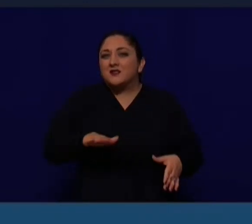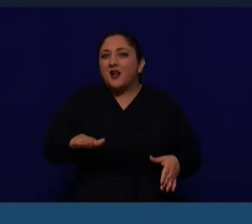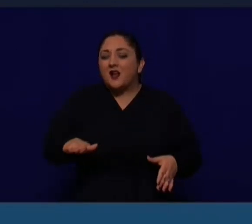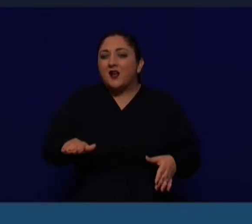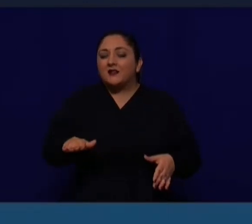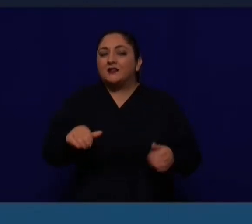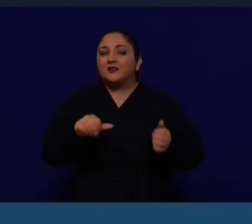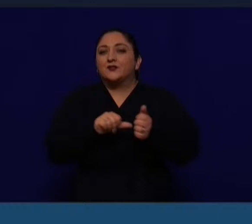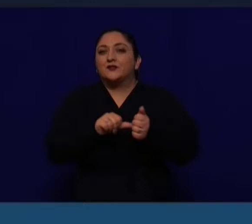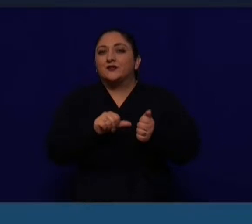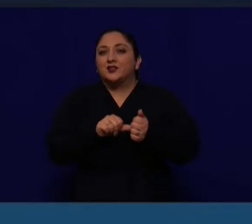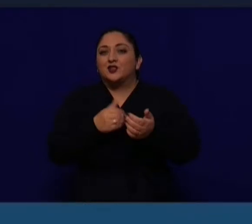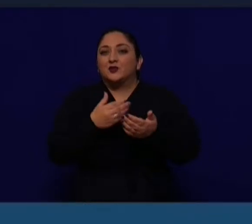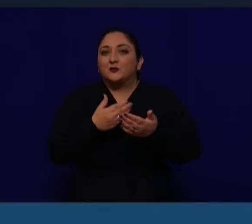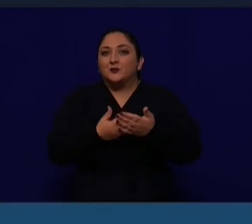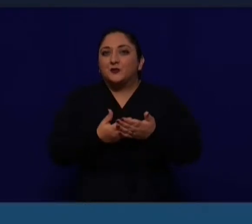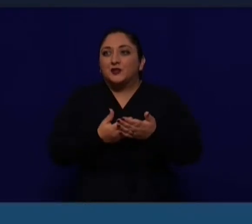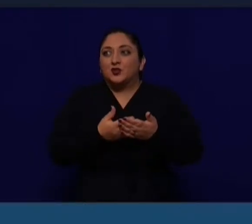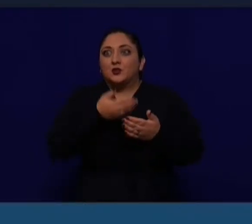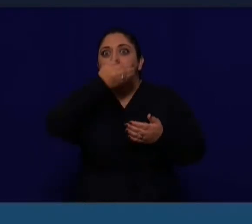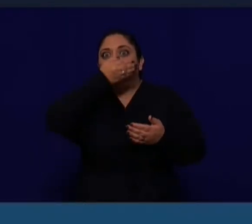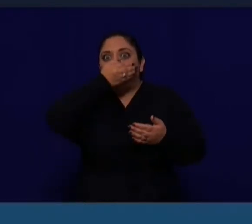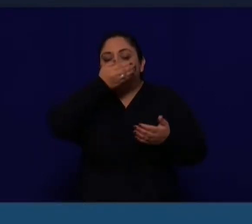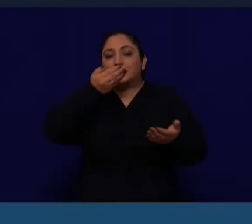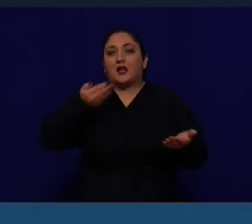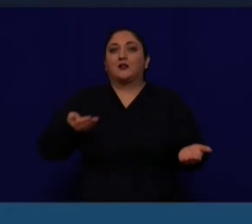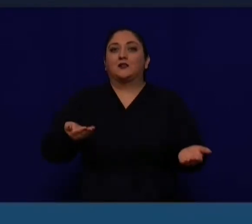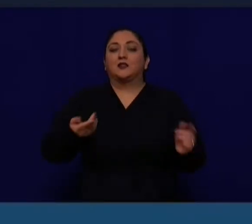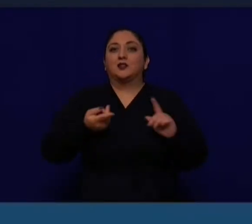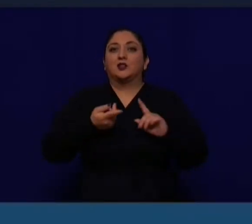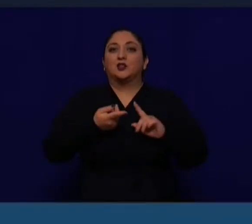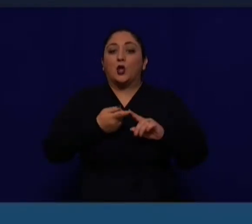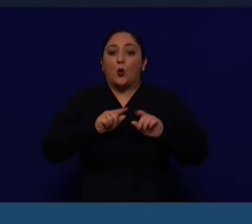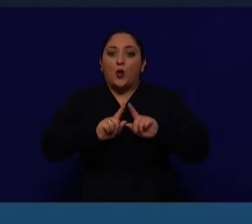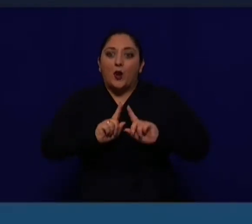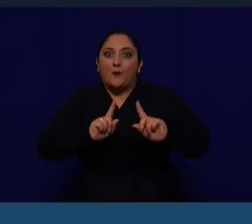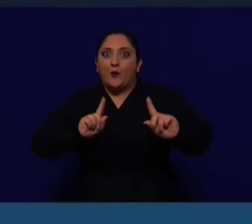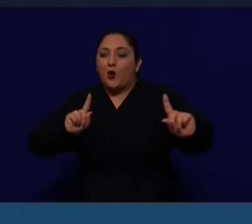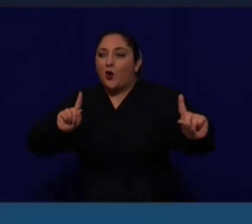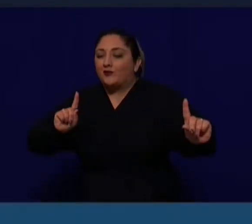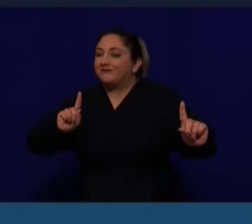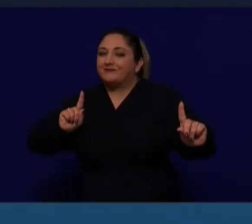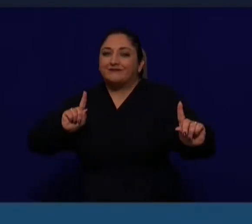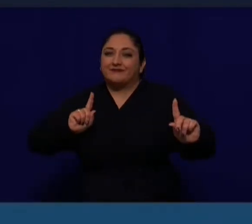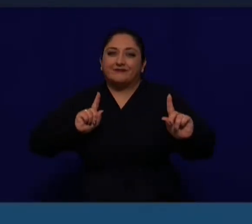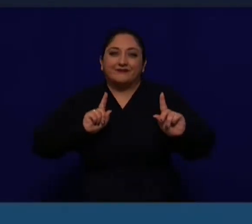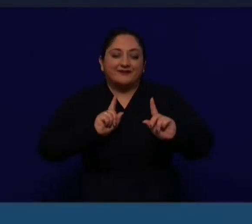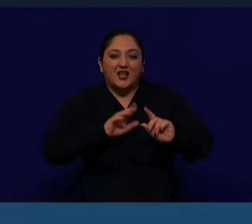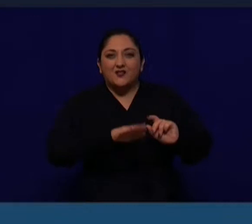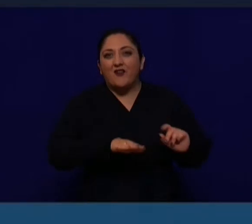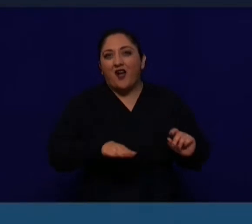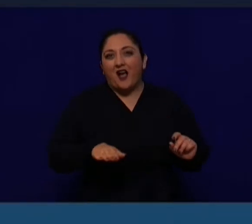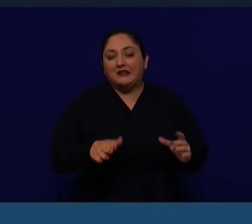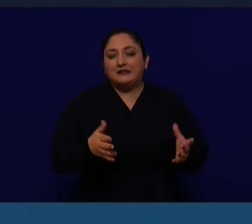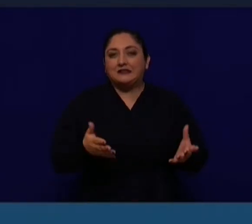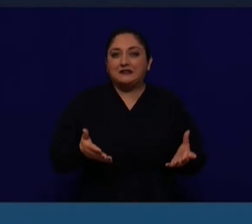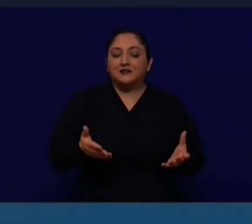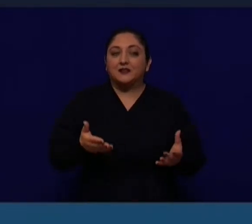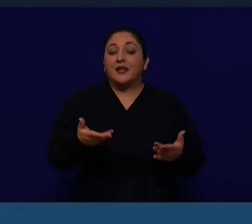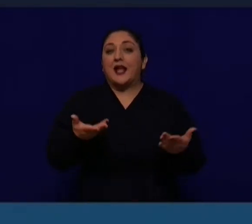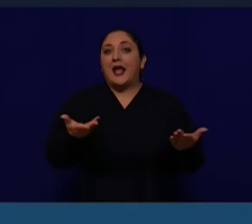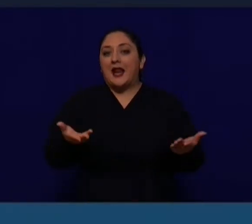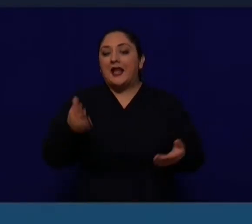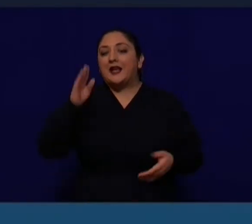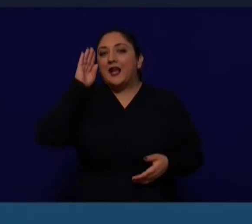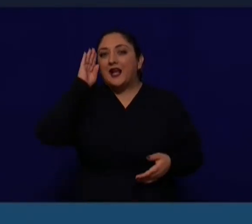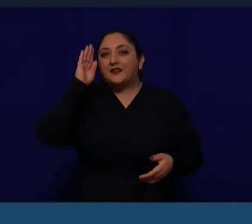huwa diffiċli ħafna li inti ħallibsu l-maskla jew inkella li tgħidilhom biex iżommu d-distanza u allura hemmhekk ikun hemm iktar